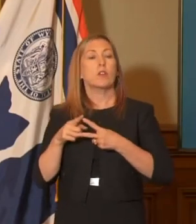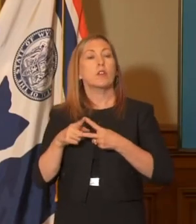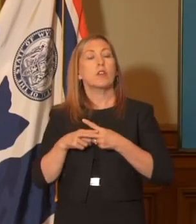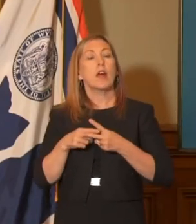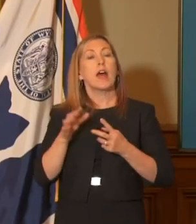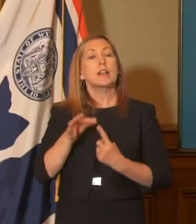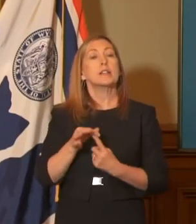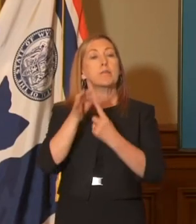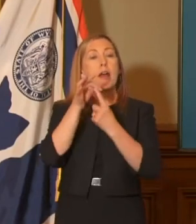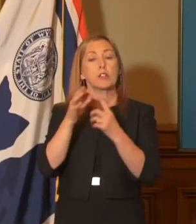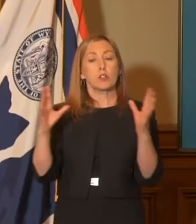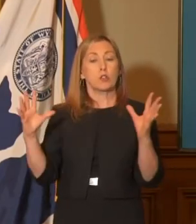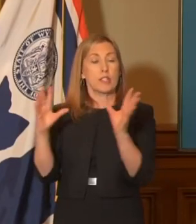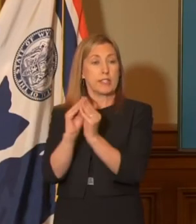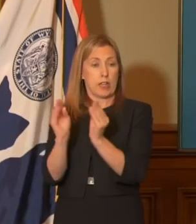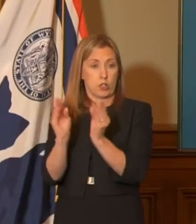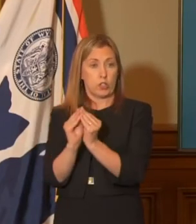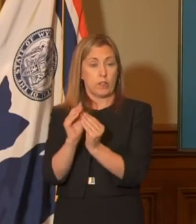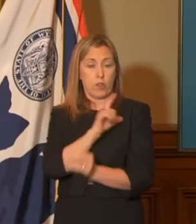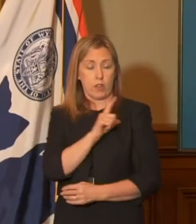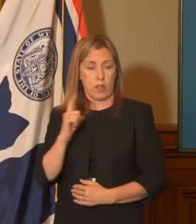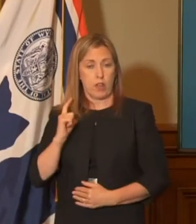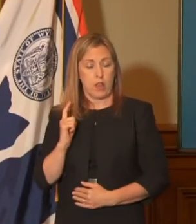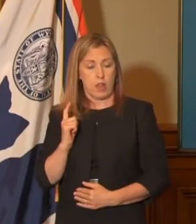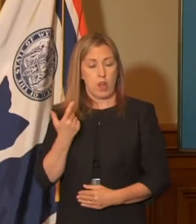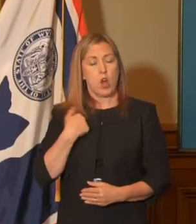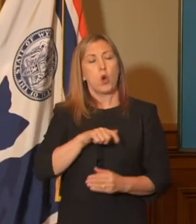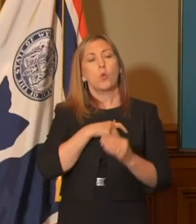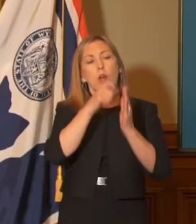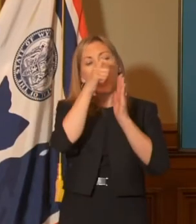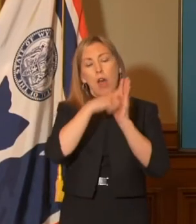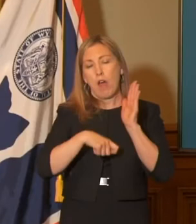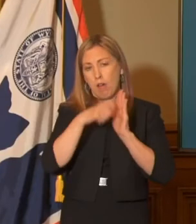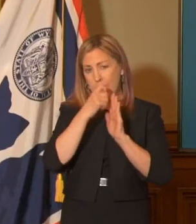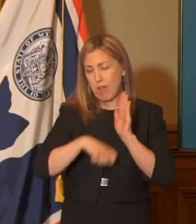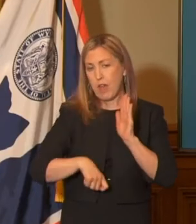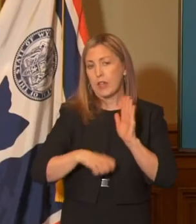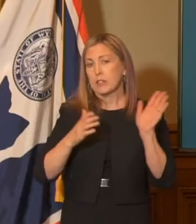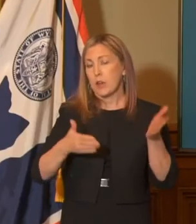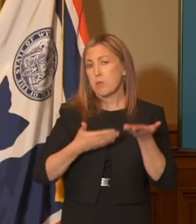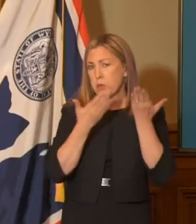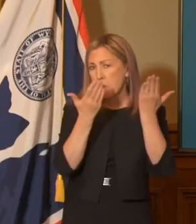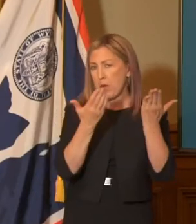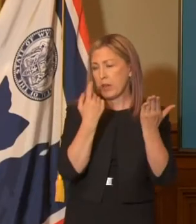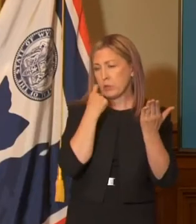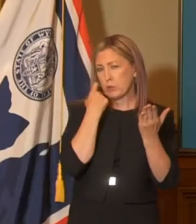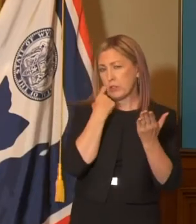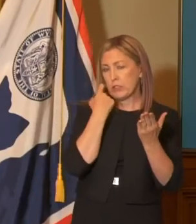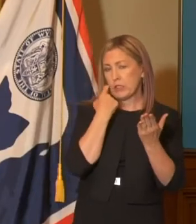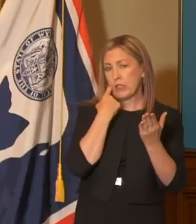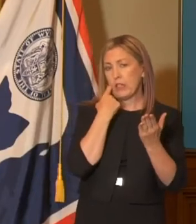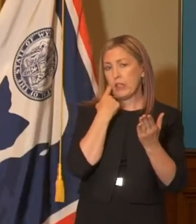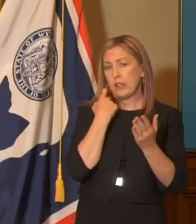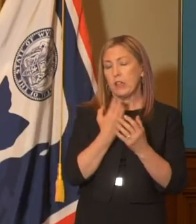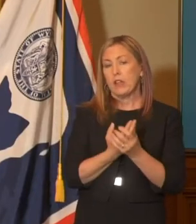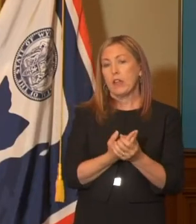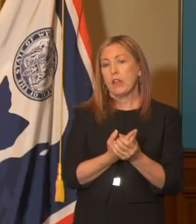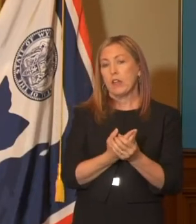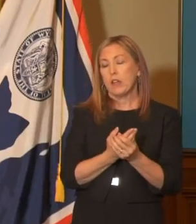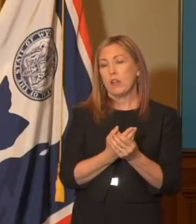for special sessions. We outlined a proposal a little while ago